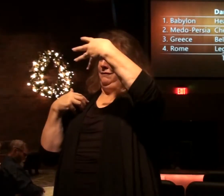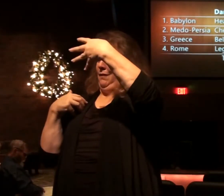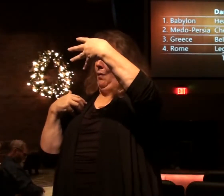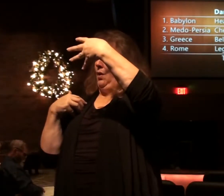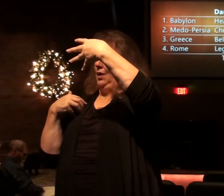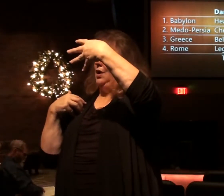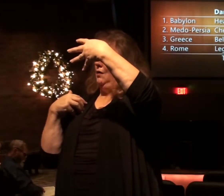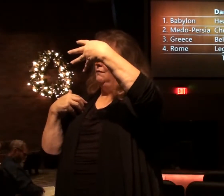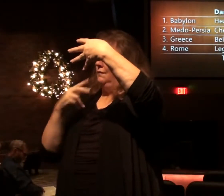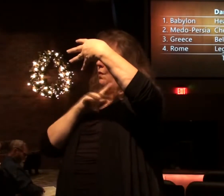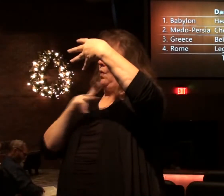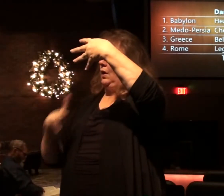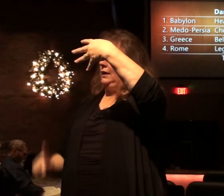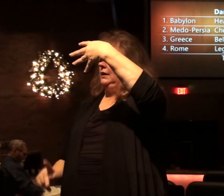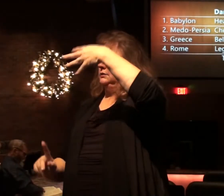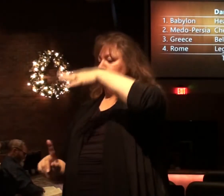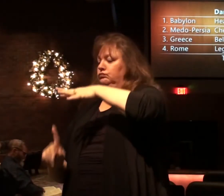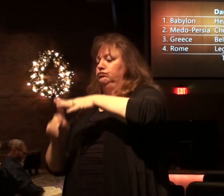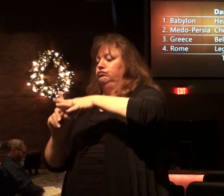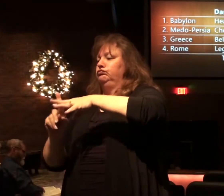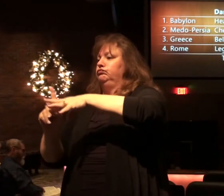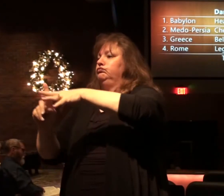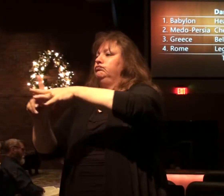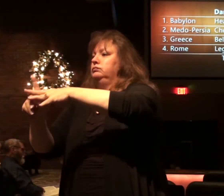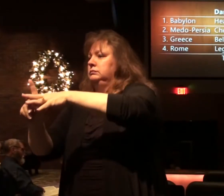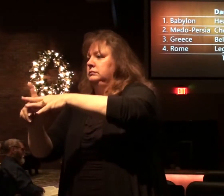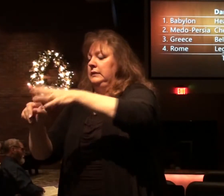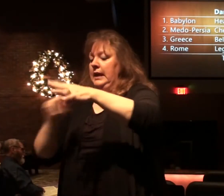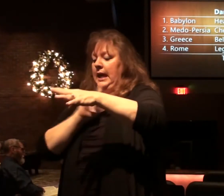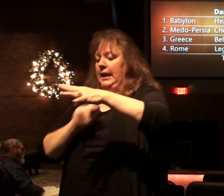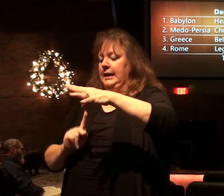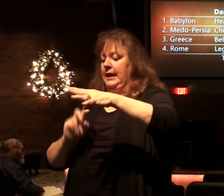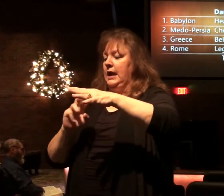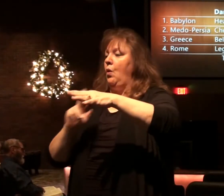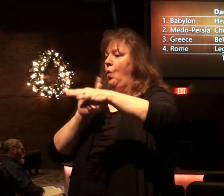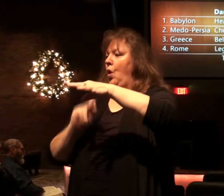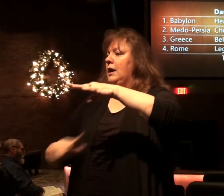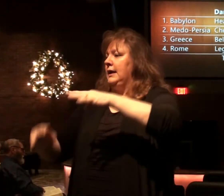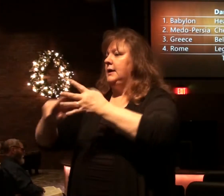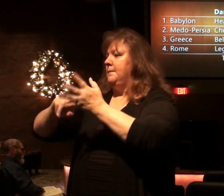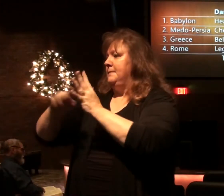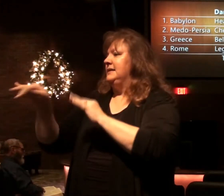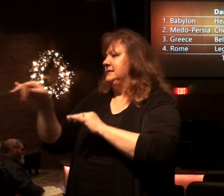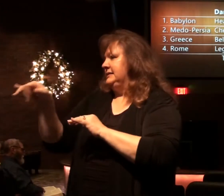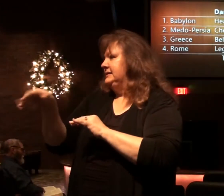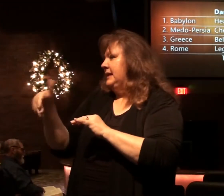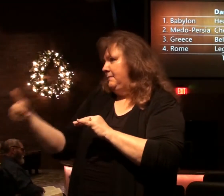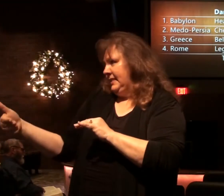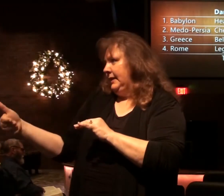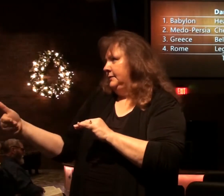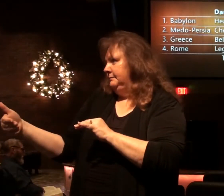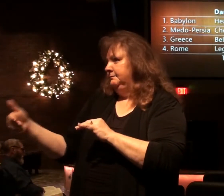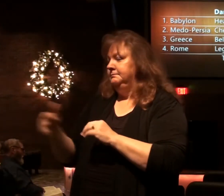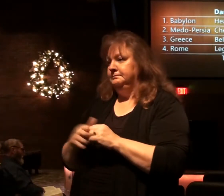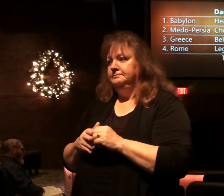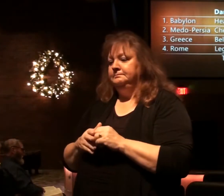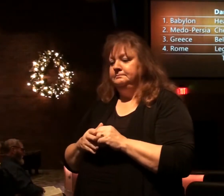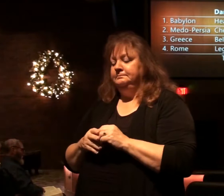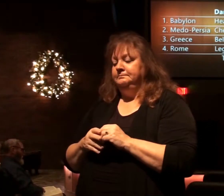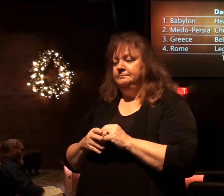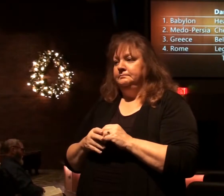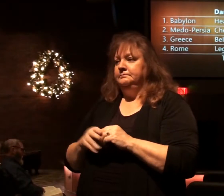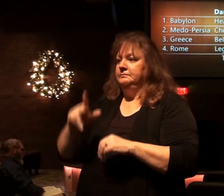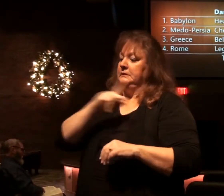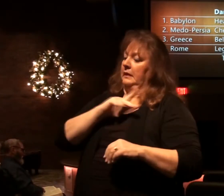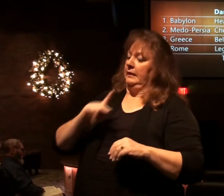are four kings who will arise from the earth." And a king and a kingdom we used interchangeably. We do that to today.